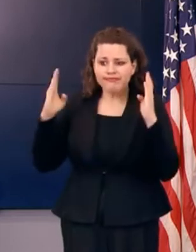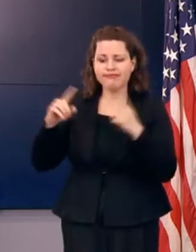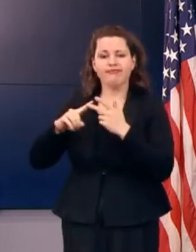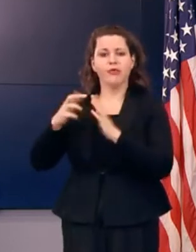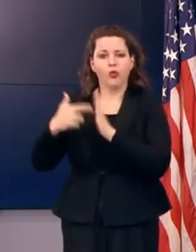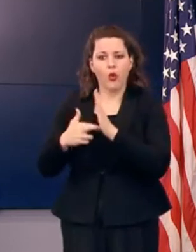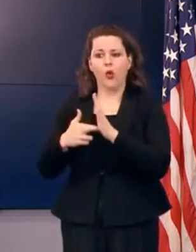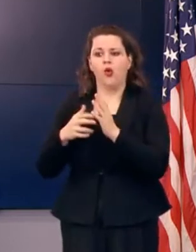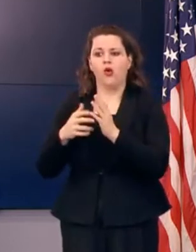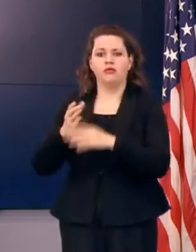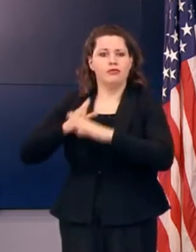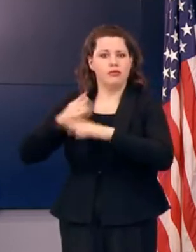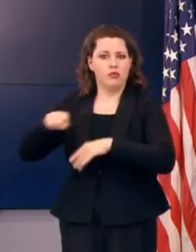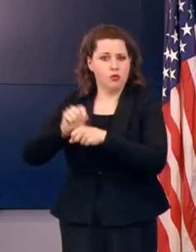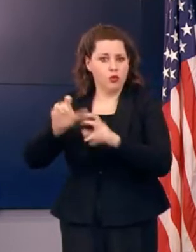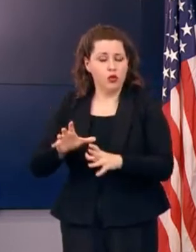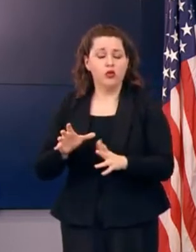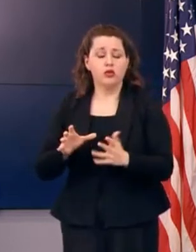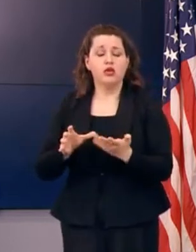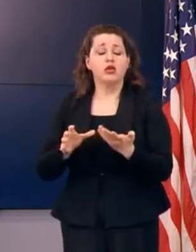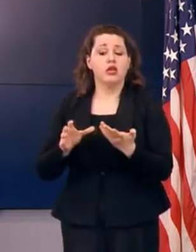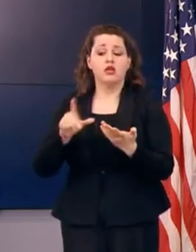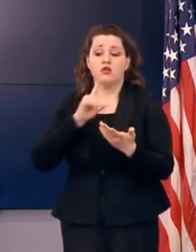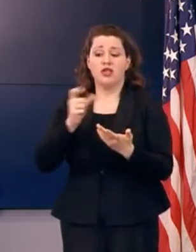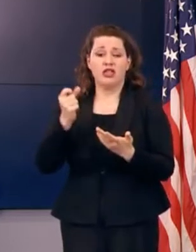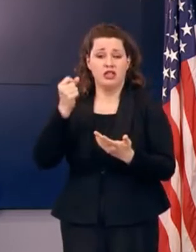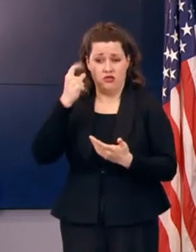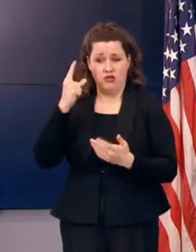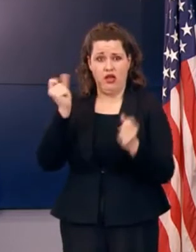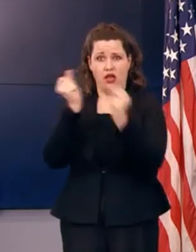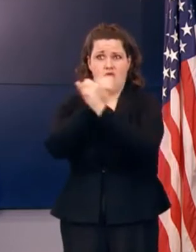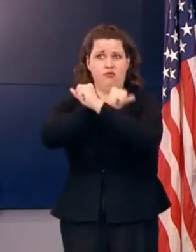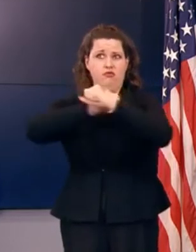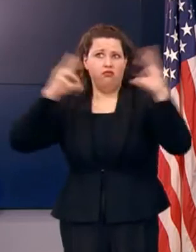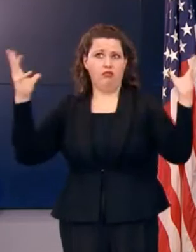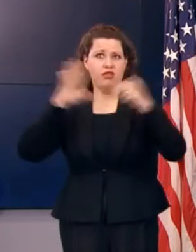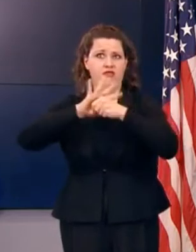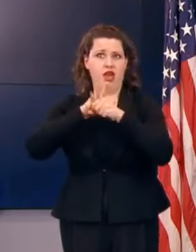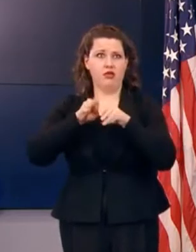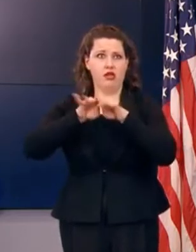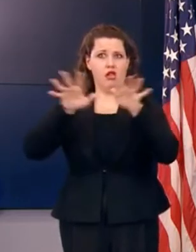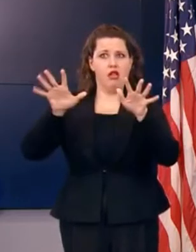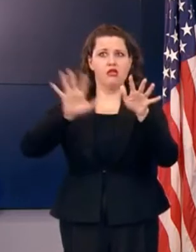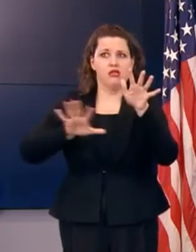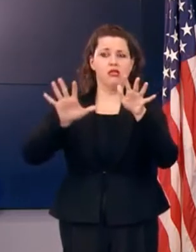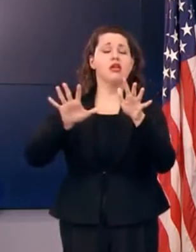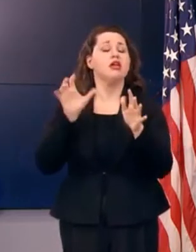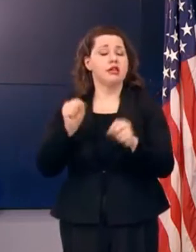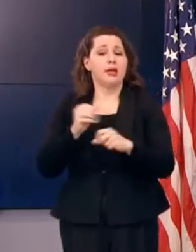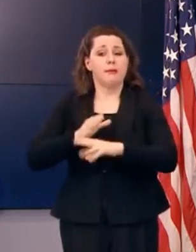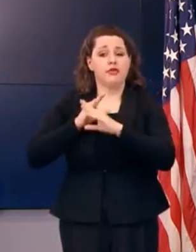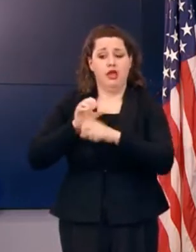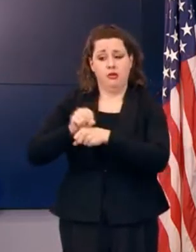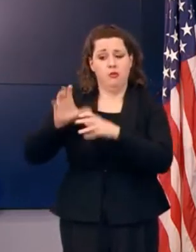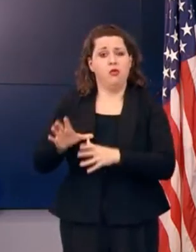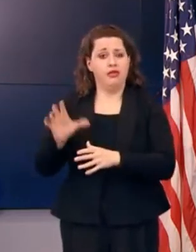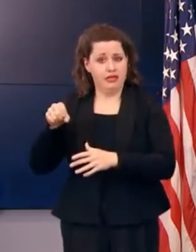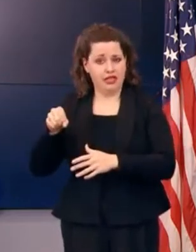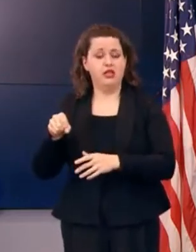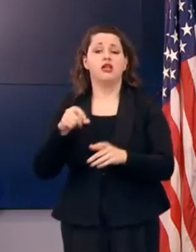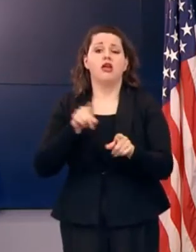and really start to understand the scope of the virus and continue to not only protect the employees, but to